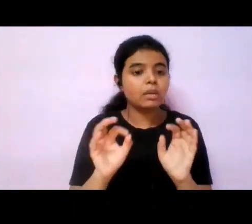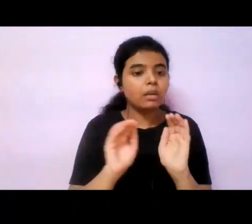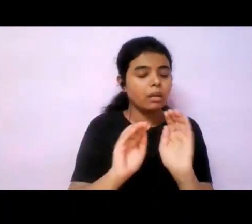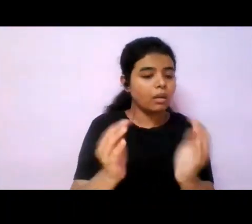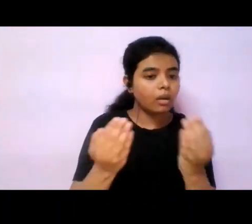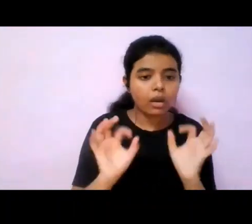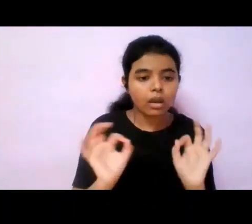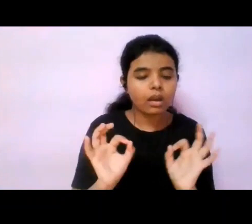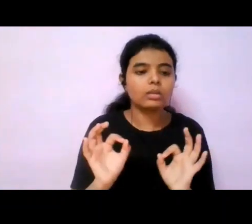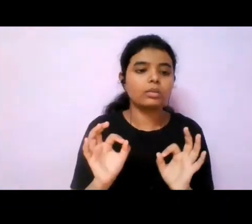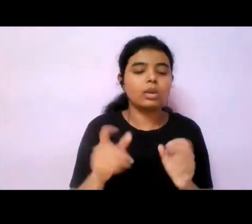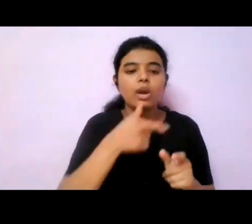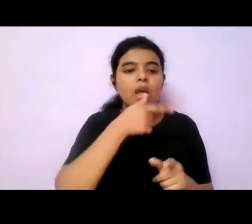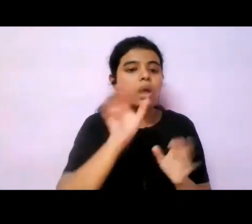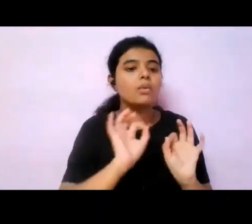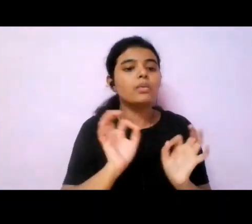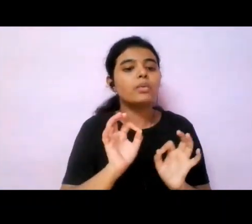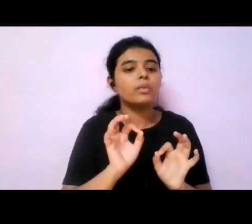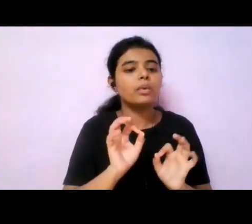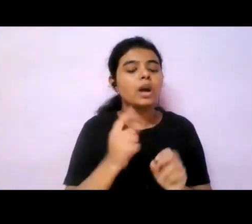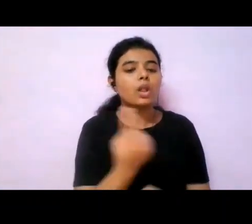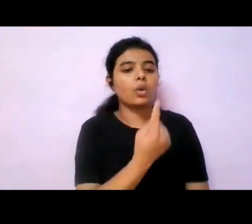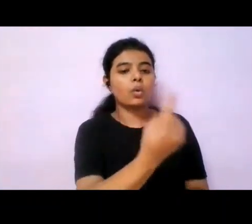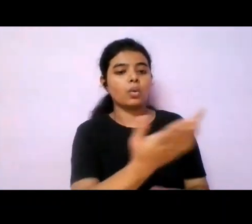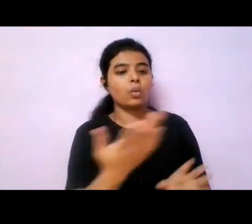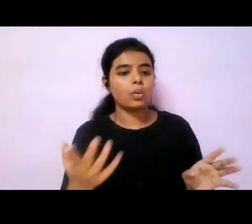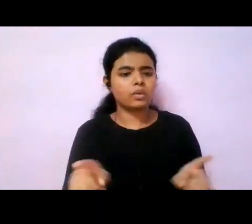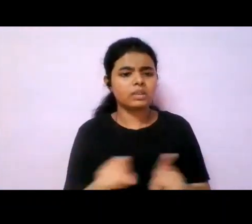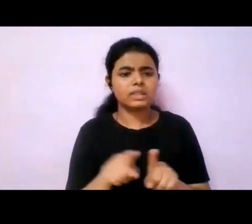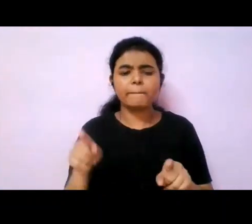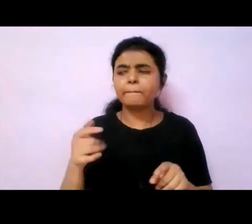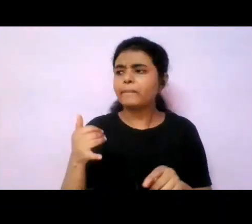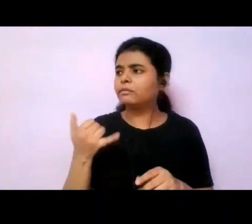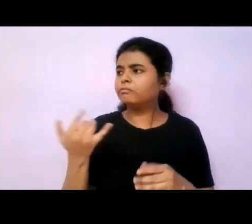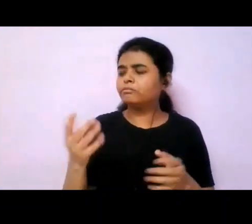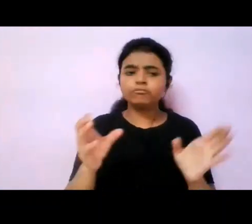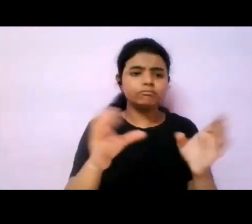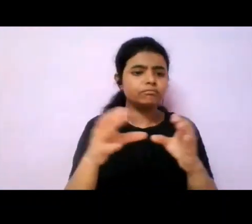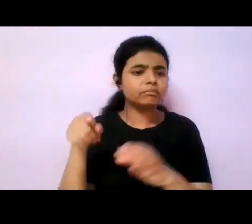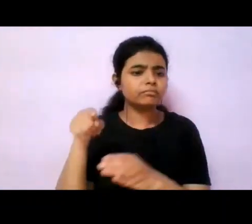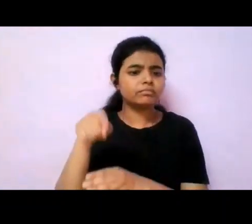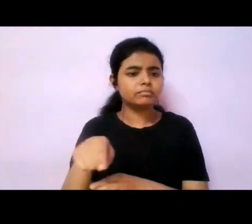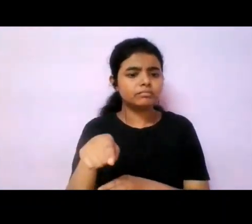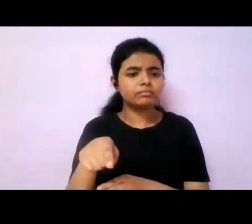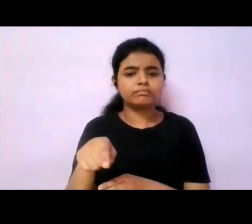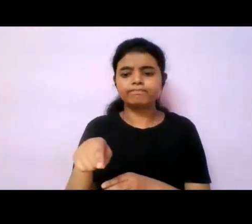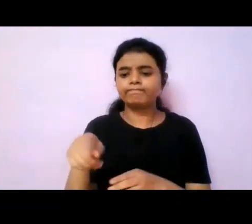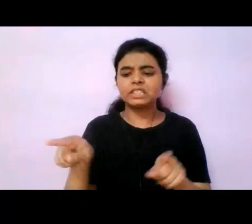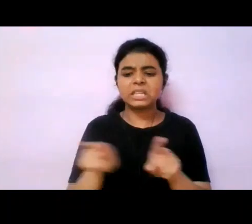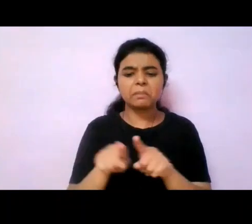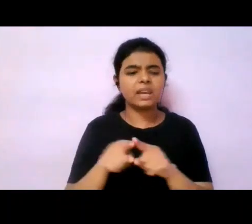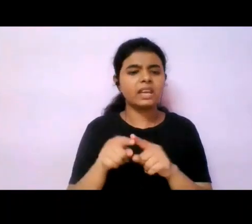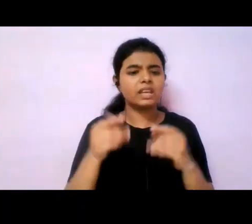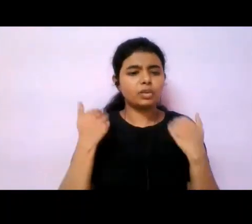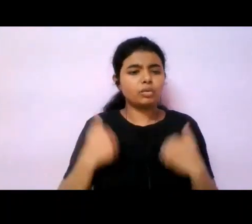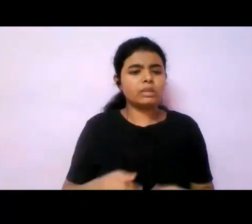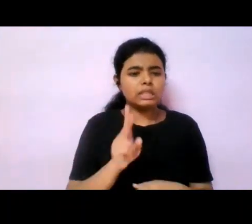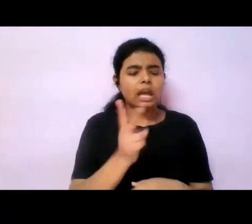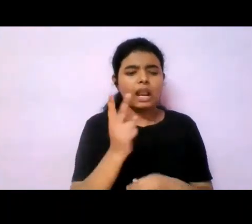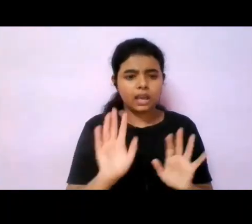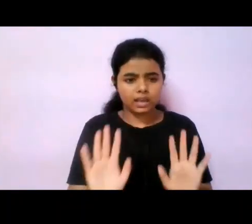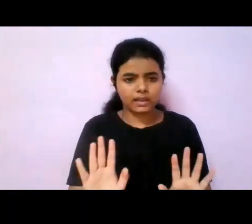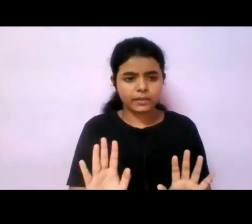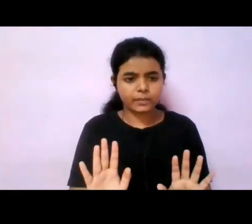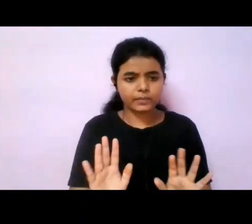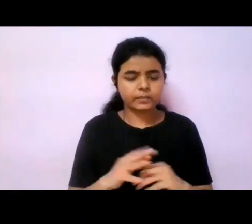me. And in the UK, we've started calling these group homes 10-bedded units. Home